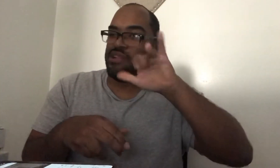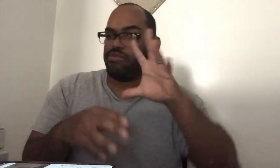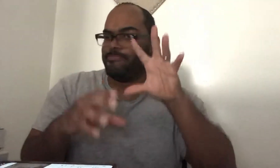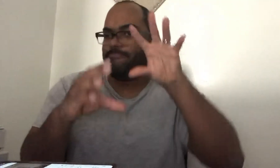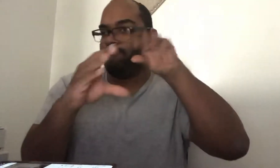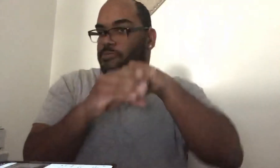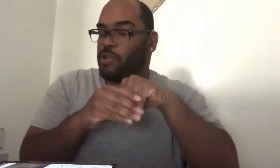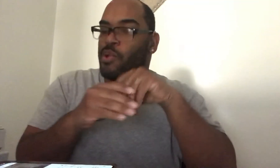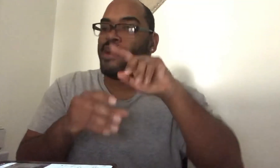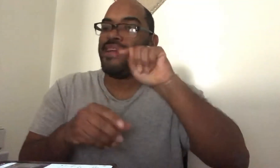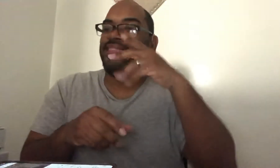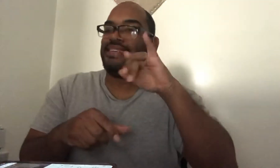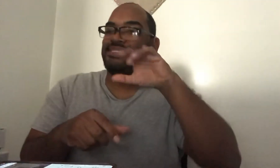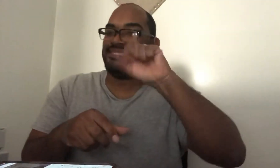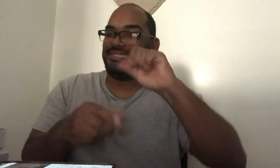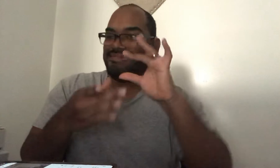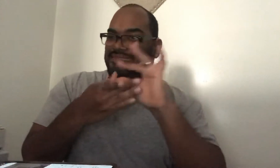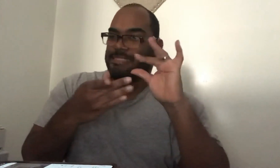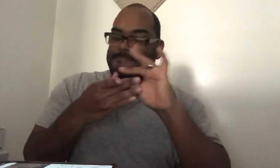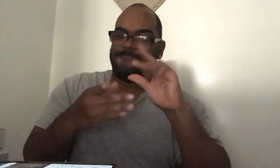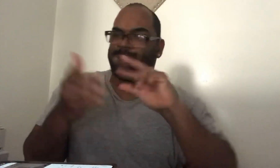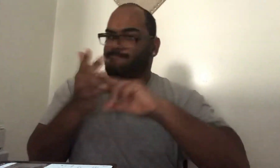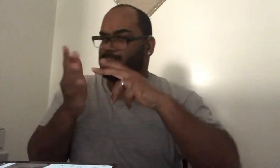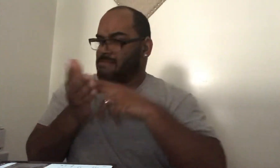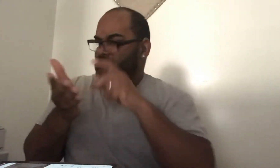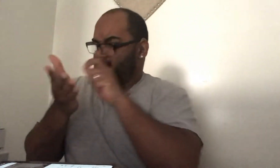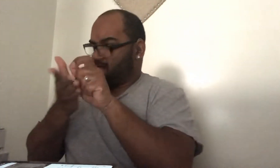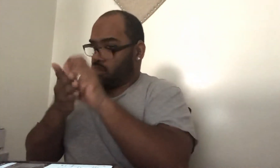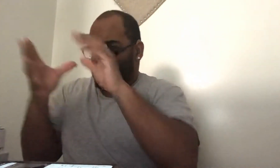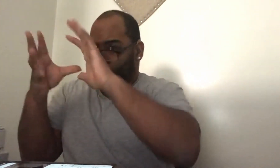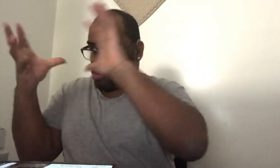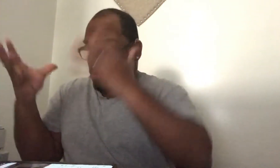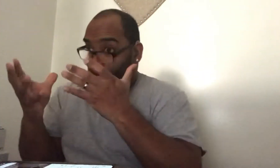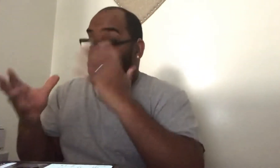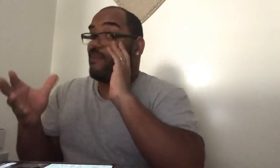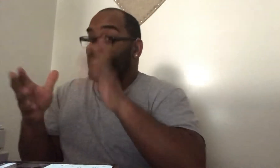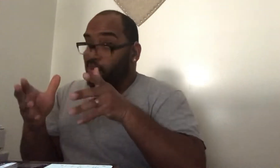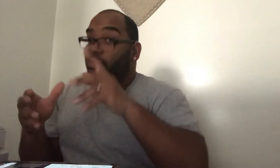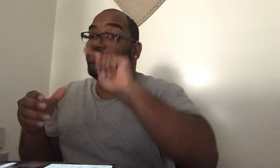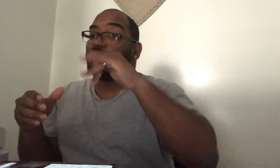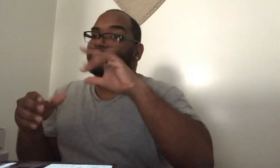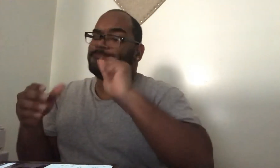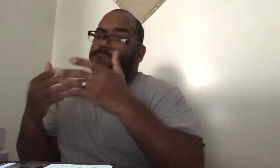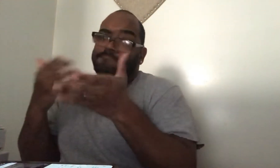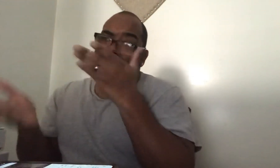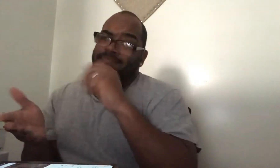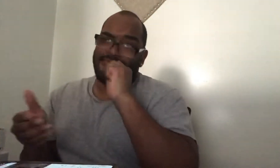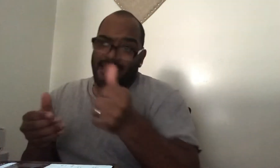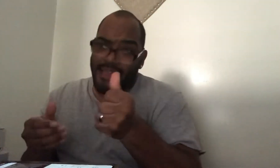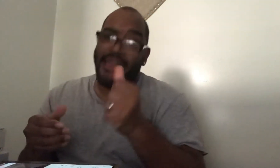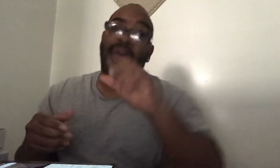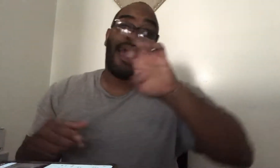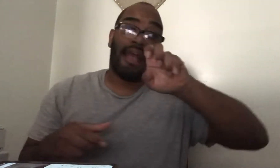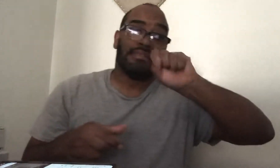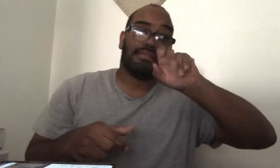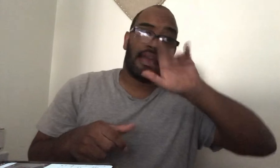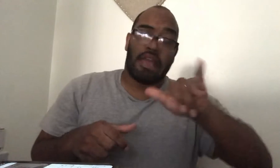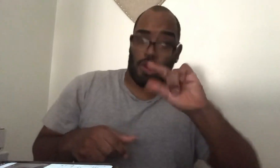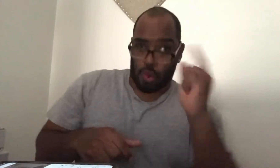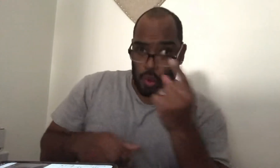any writing that you do in the world will have a thesis statement, but any essay you do will. A thesis statement isn't going to be the first